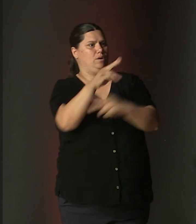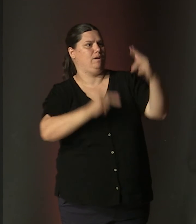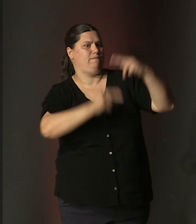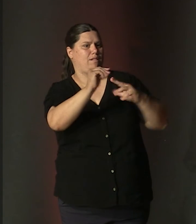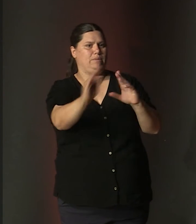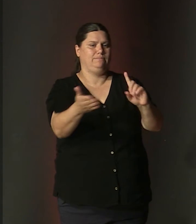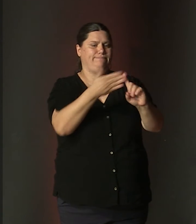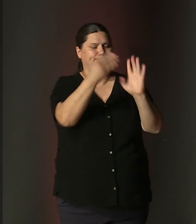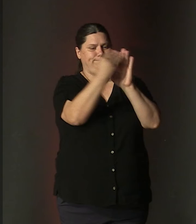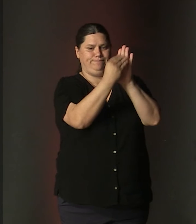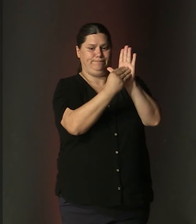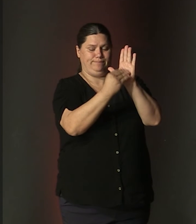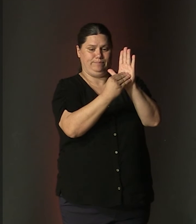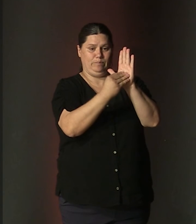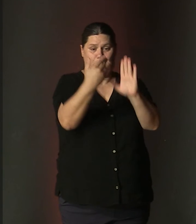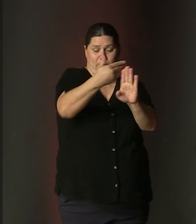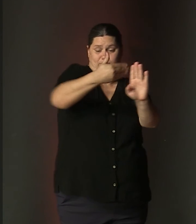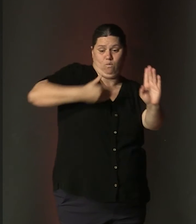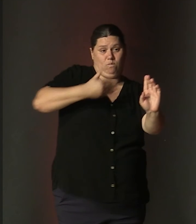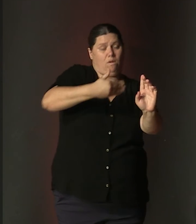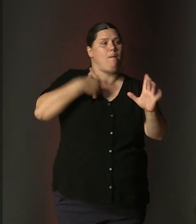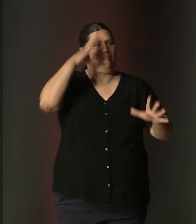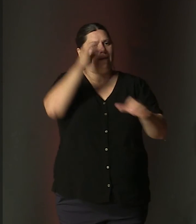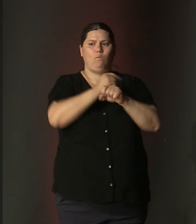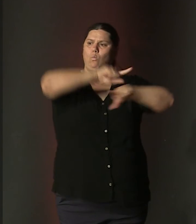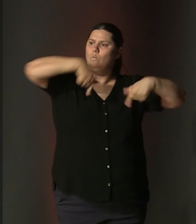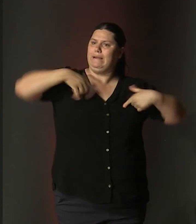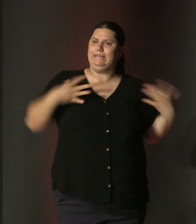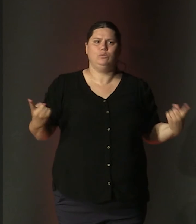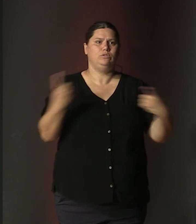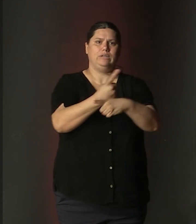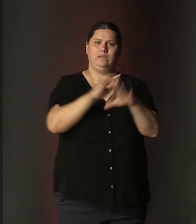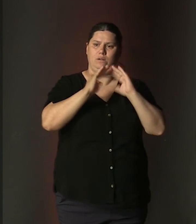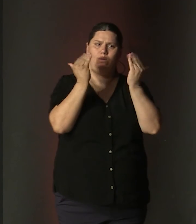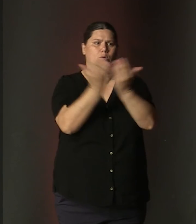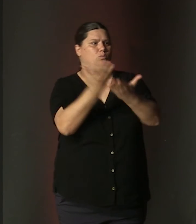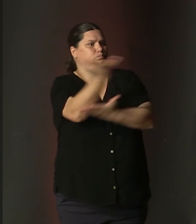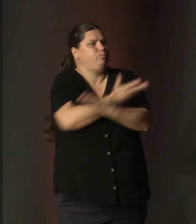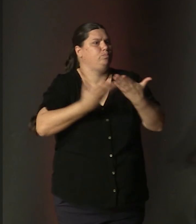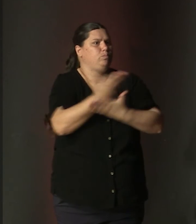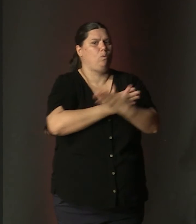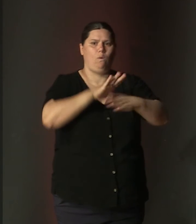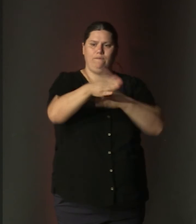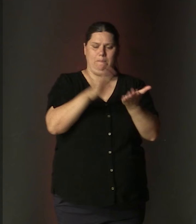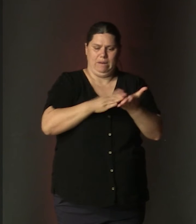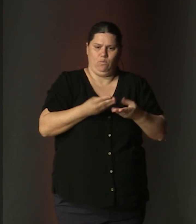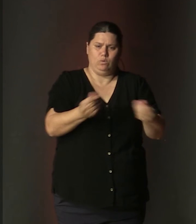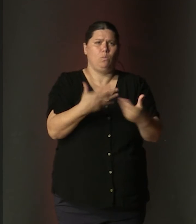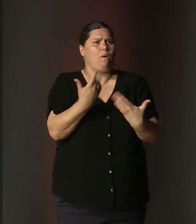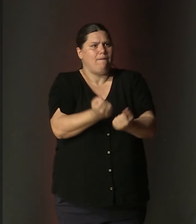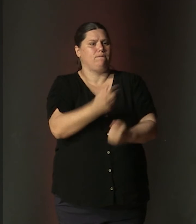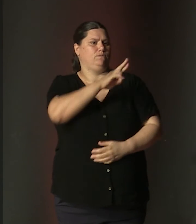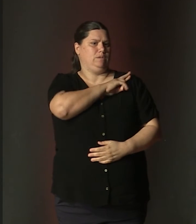the lead up to this event, I believe we need to change the global conversation about minerals. there is a